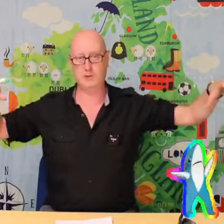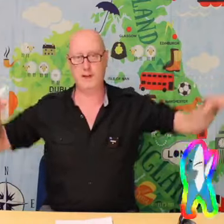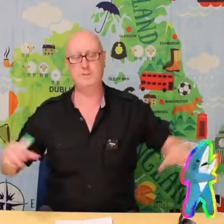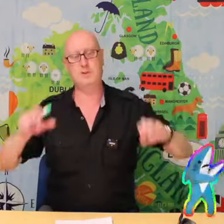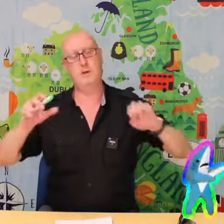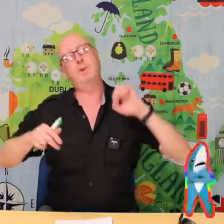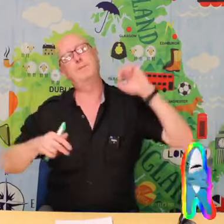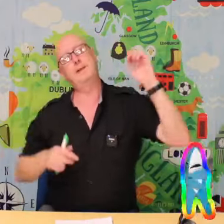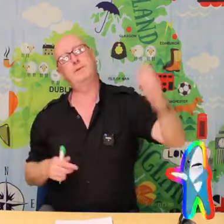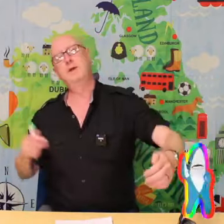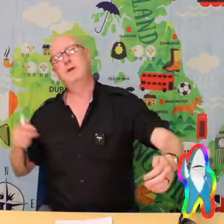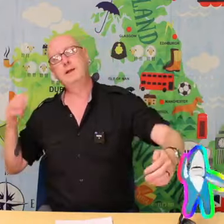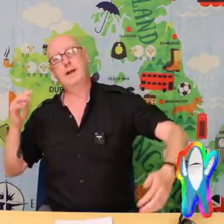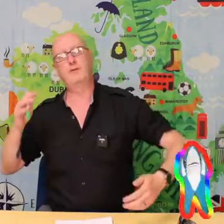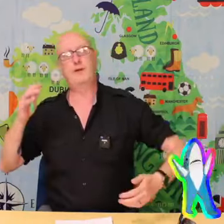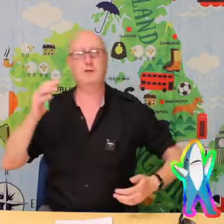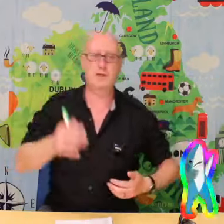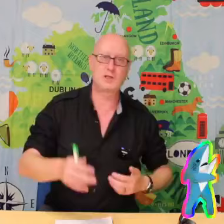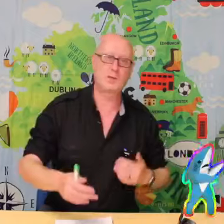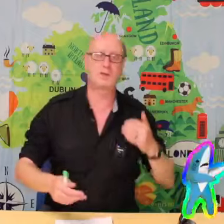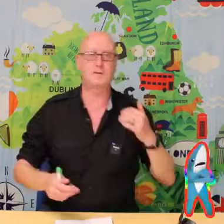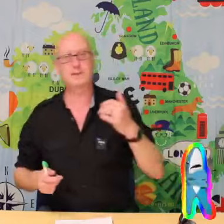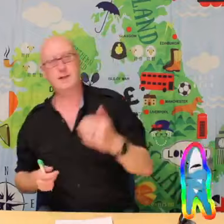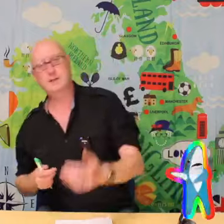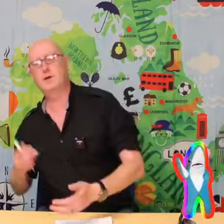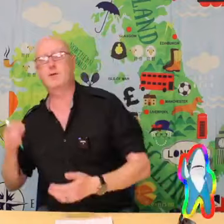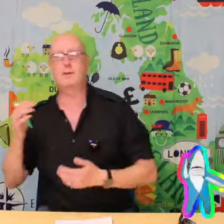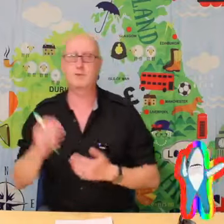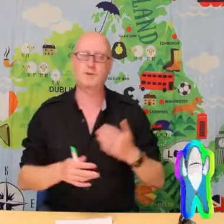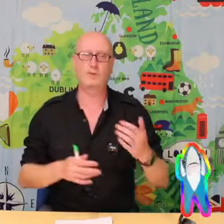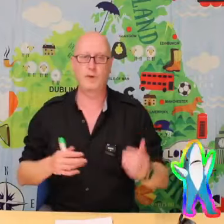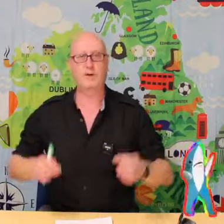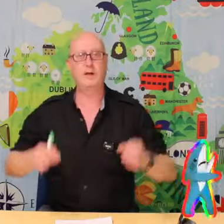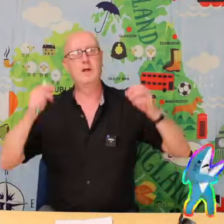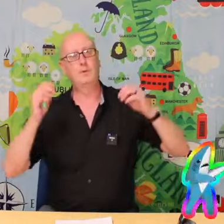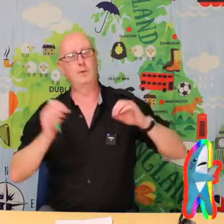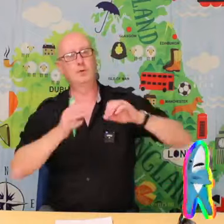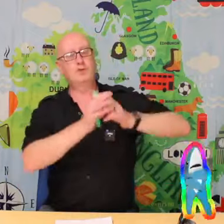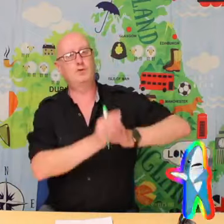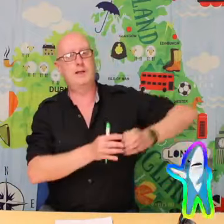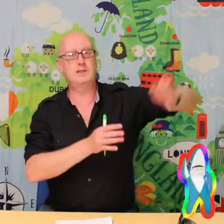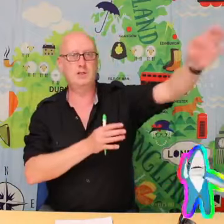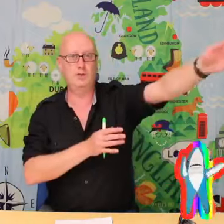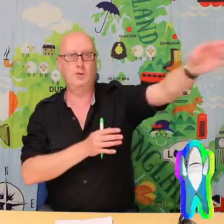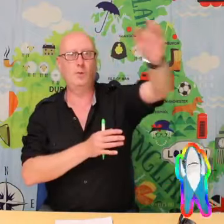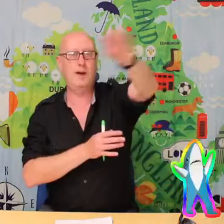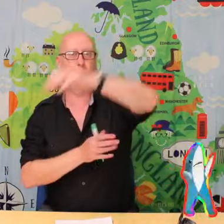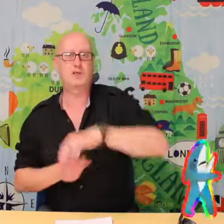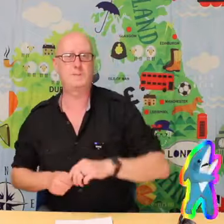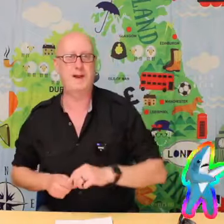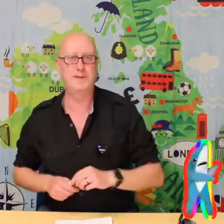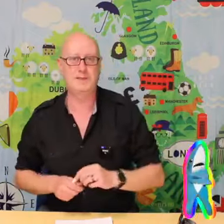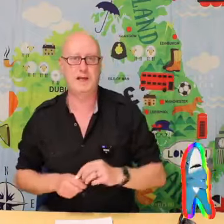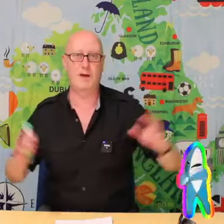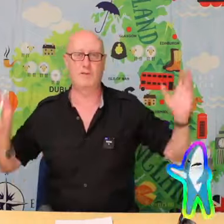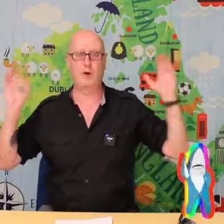So when people get off their transport or their taxi or the man drops off, whatever, we'll go straight to where we're going to spend the And everyone seems to